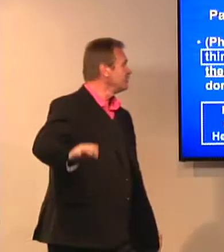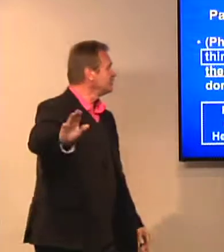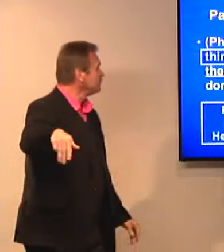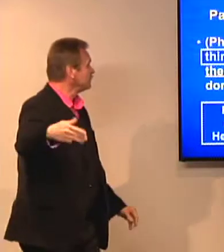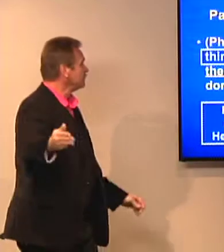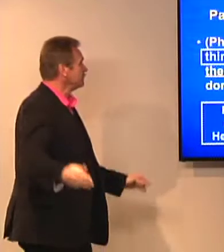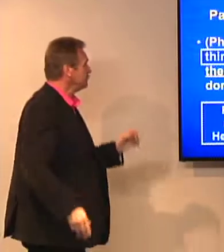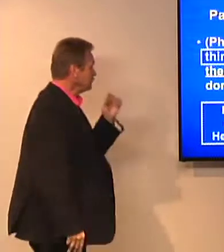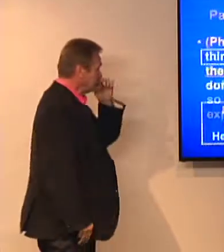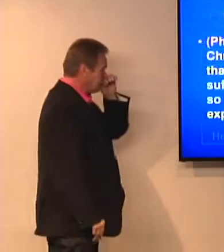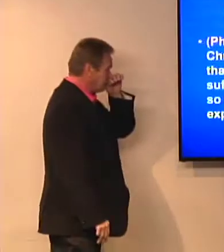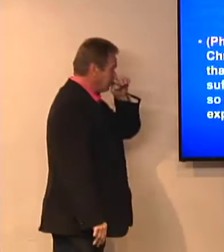all.